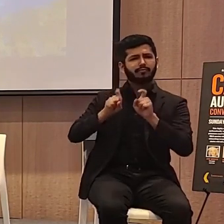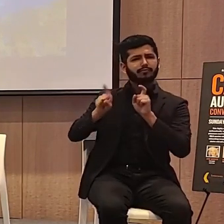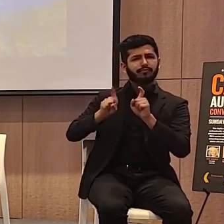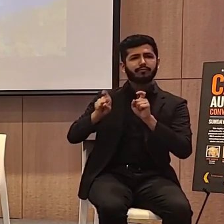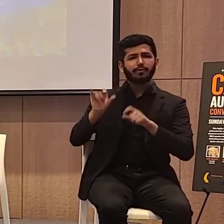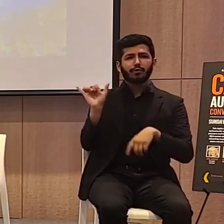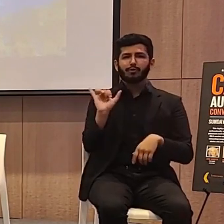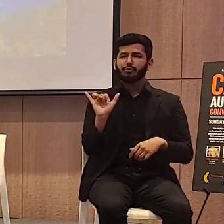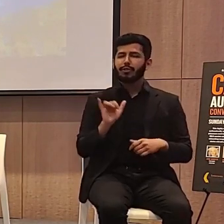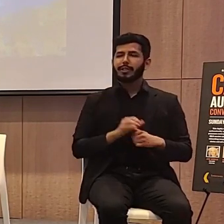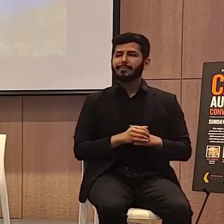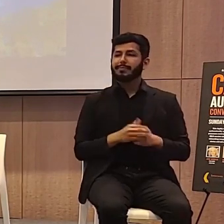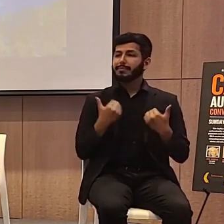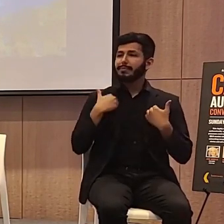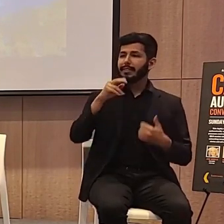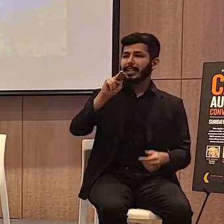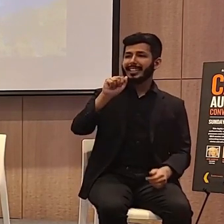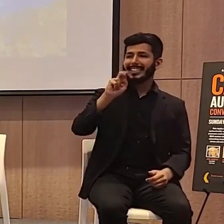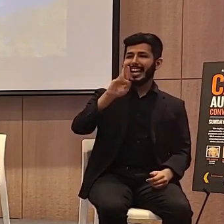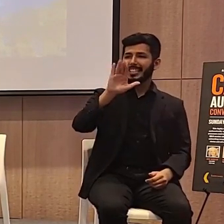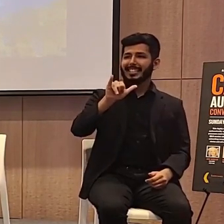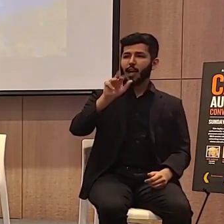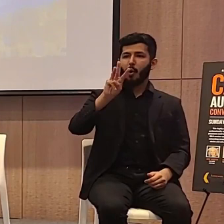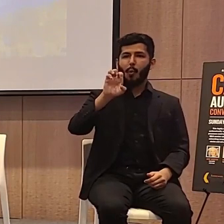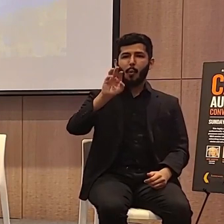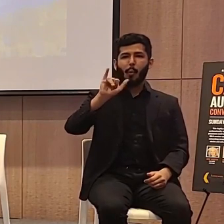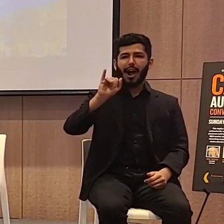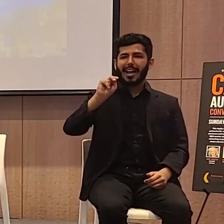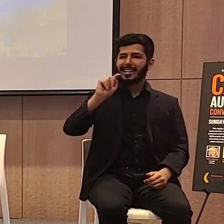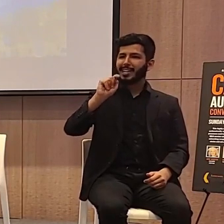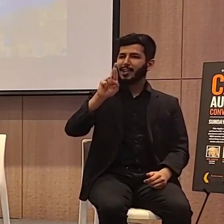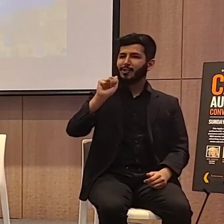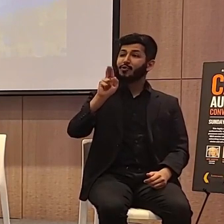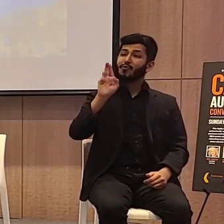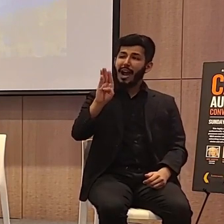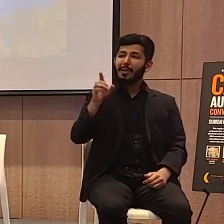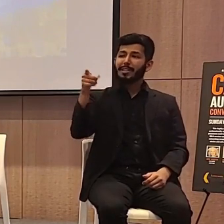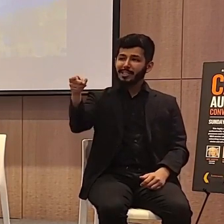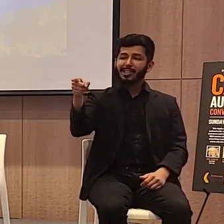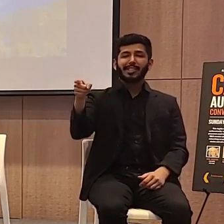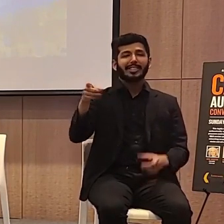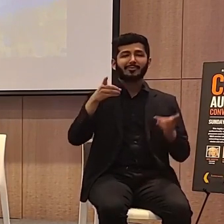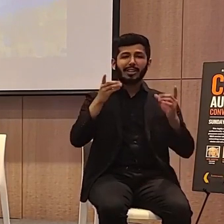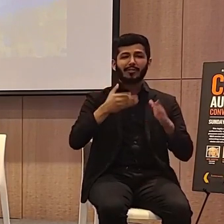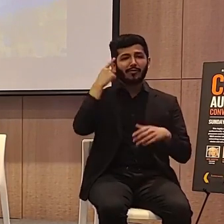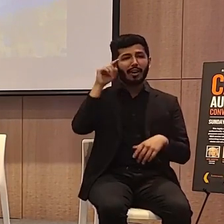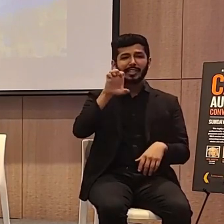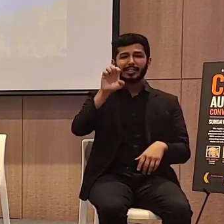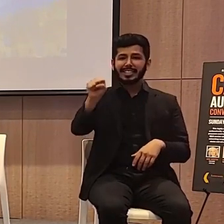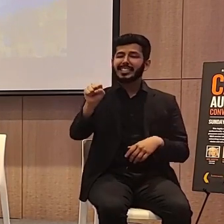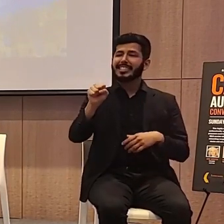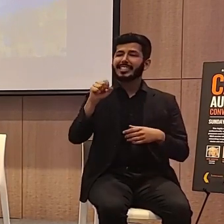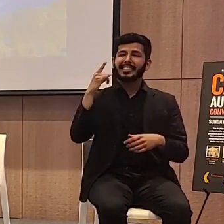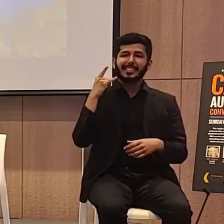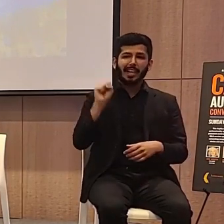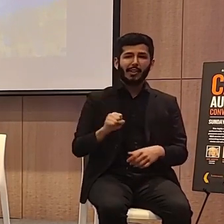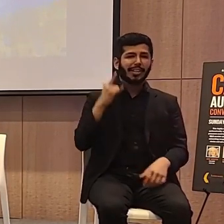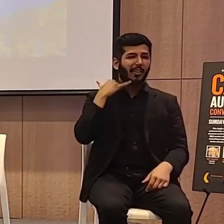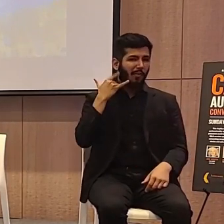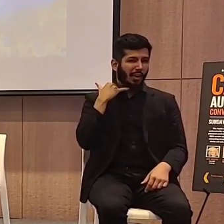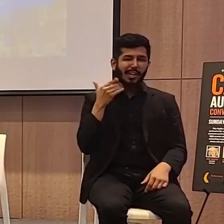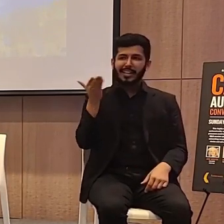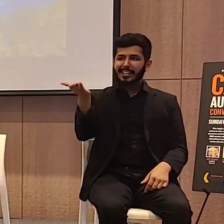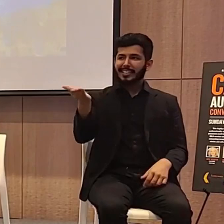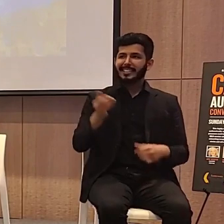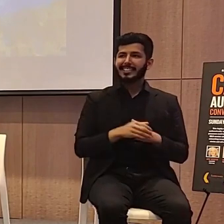the Nancy Weintraub, the Chief Advancement Officer, Easter Seals Southern California. After the panel, she's